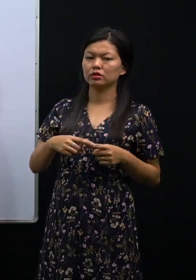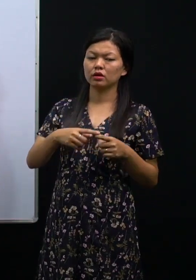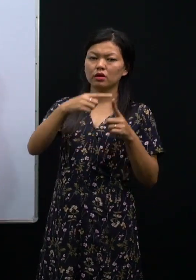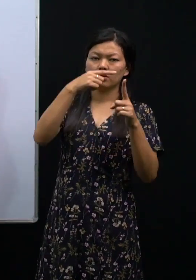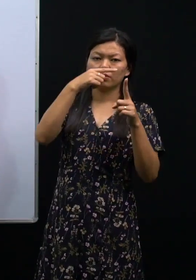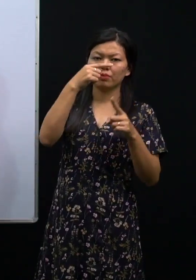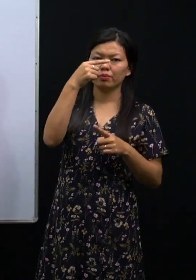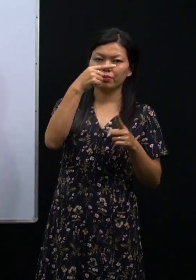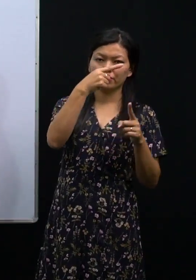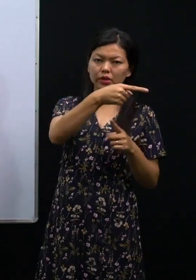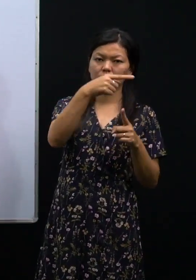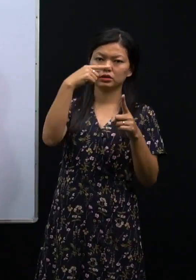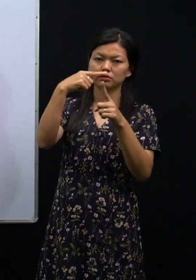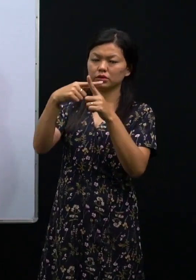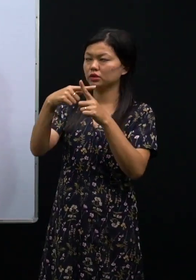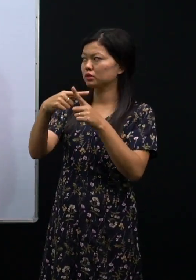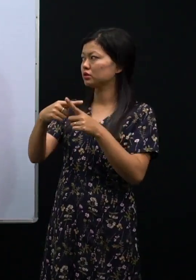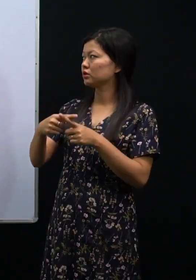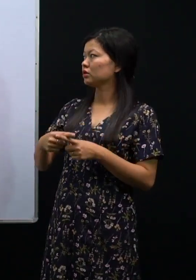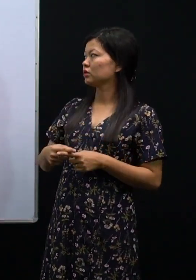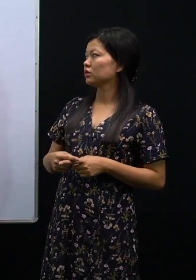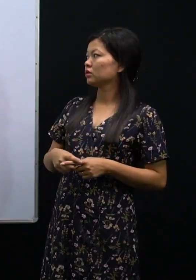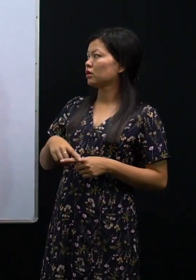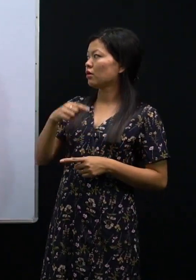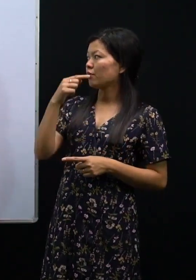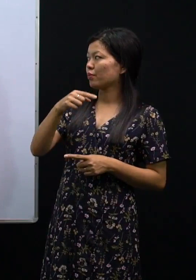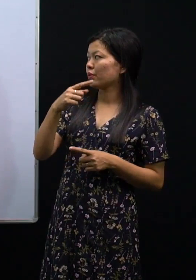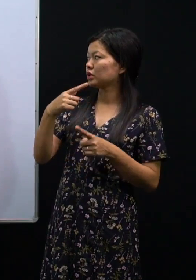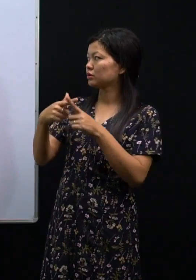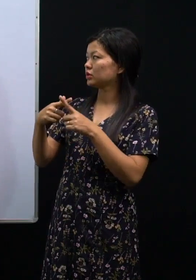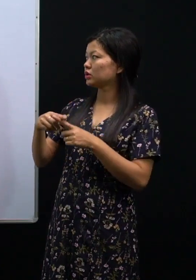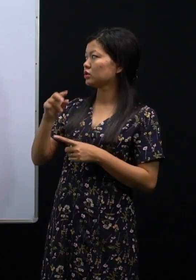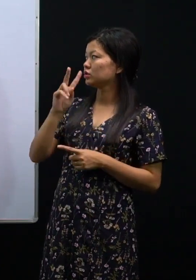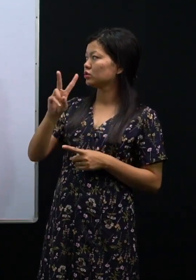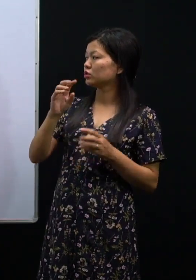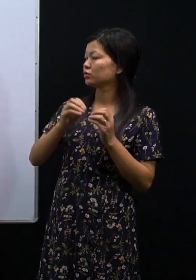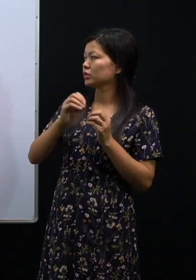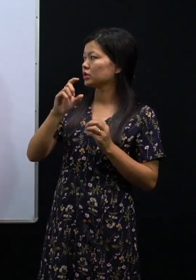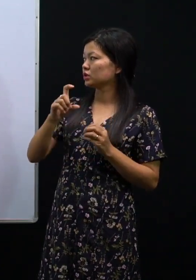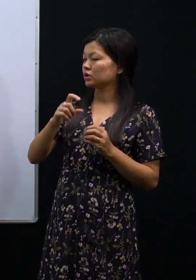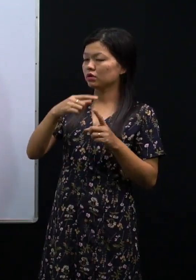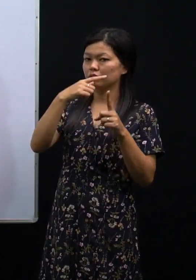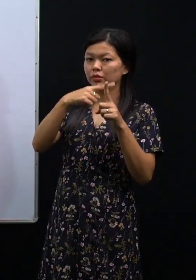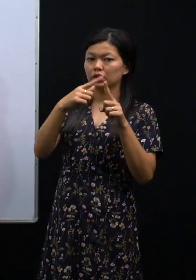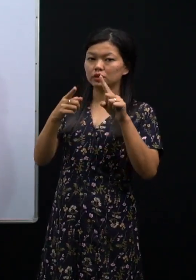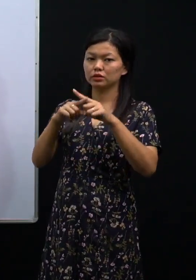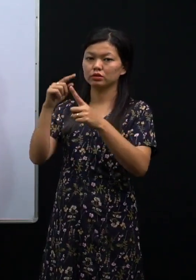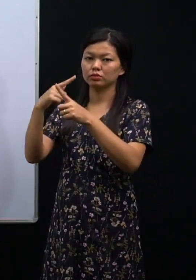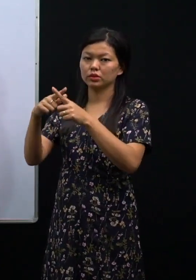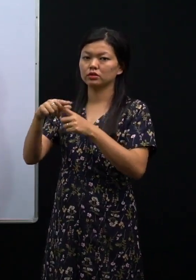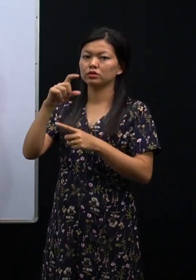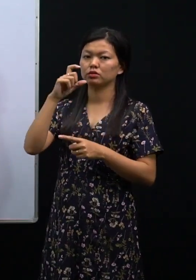plus minus 2ab, minus plus minus 2bc, plus into plus plus